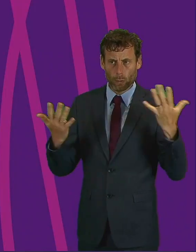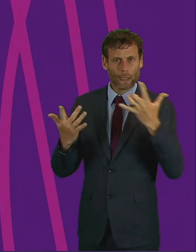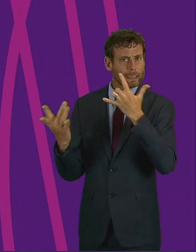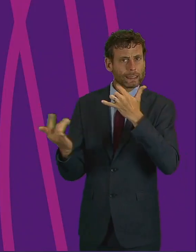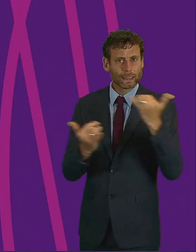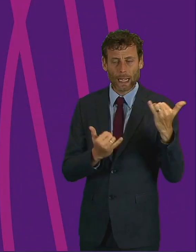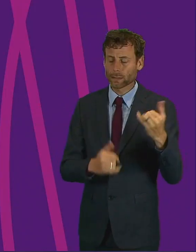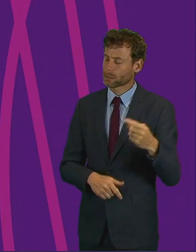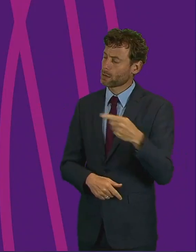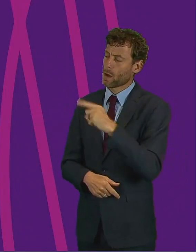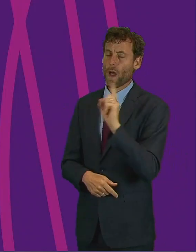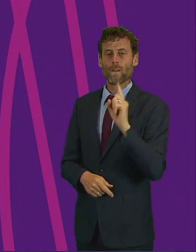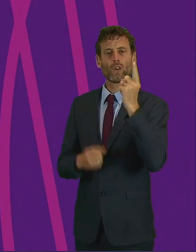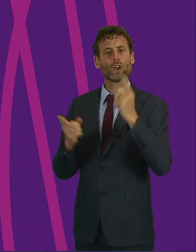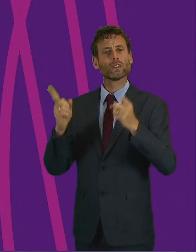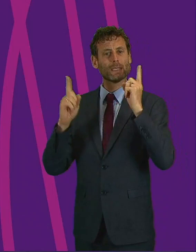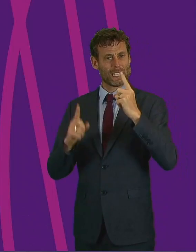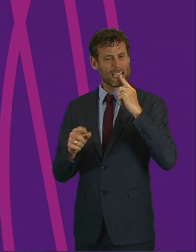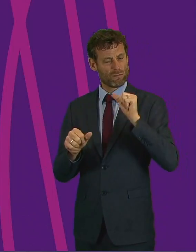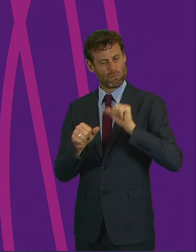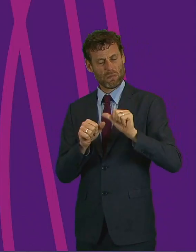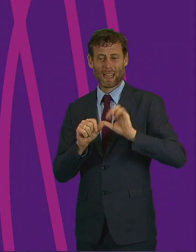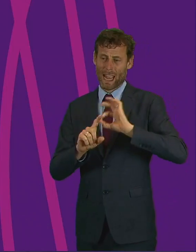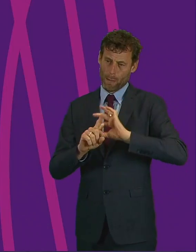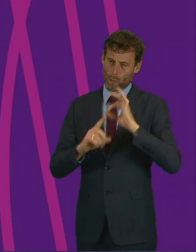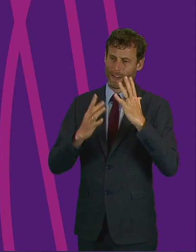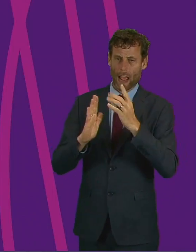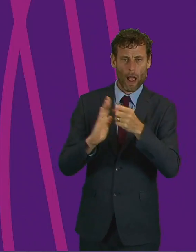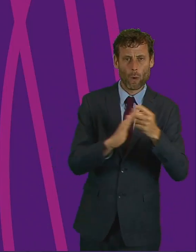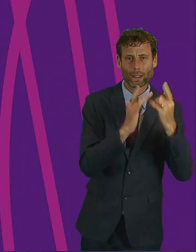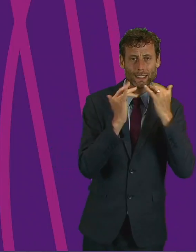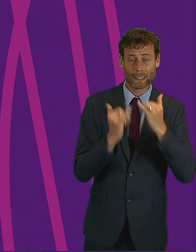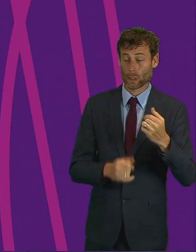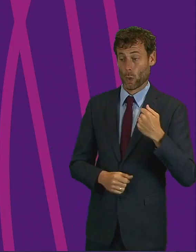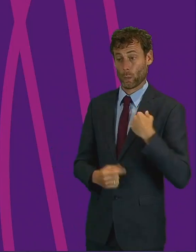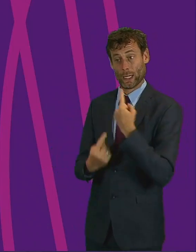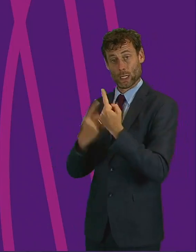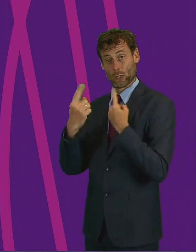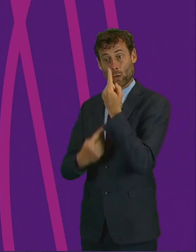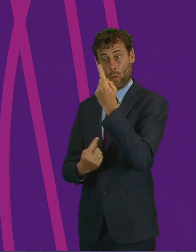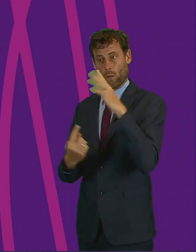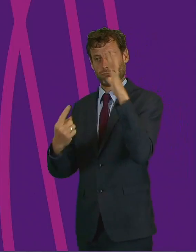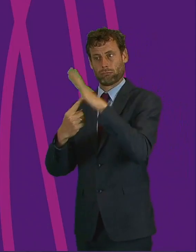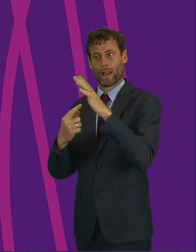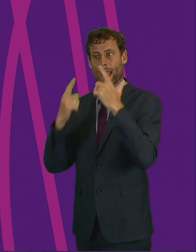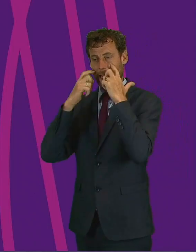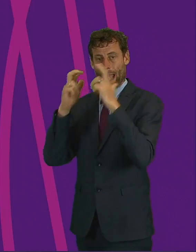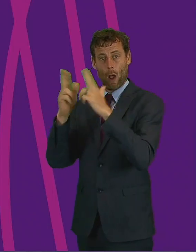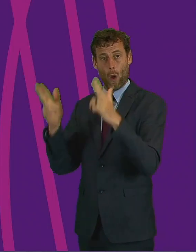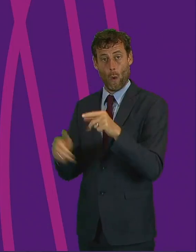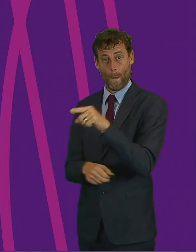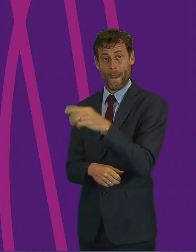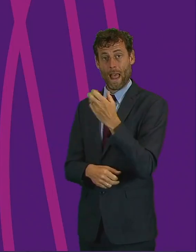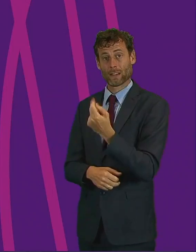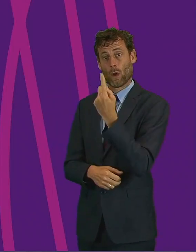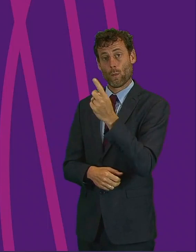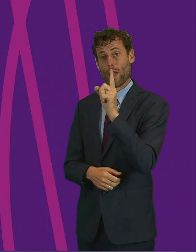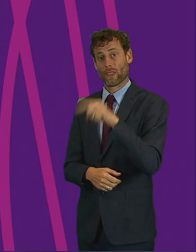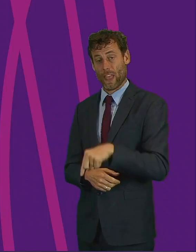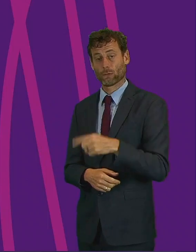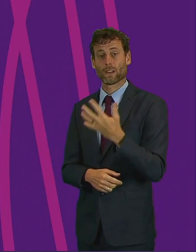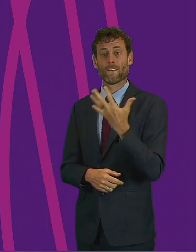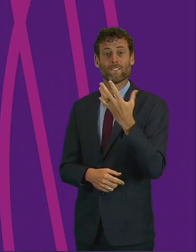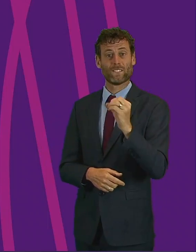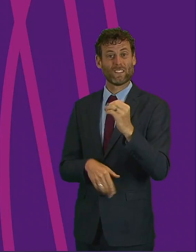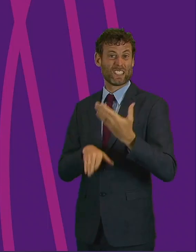figures. We spoke yesterday to one leading care home provider, Renaissance Care. It has 1,150 staff, women and